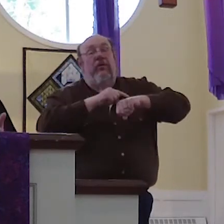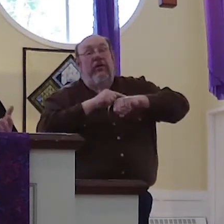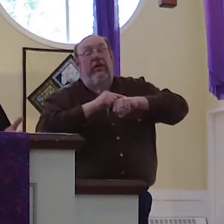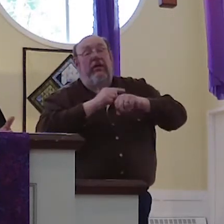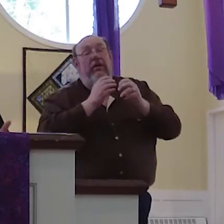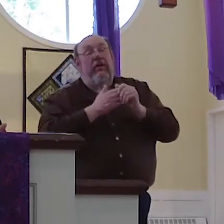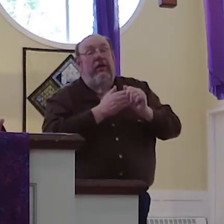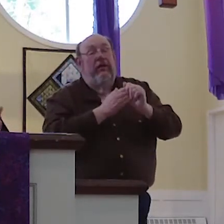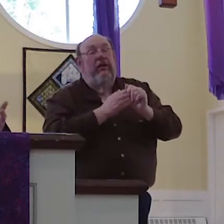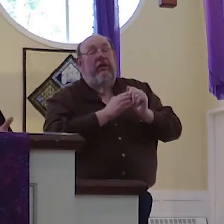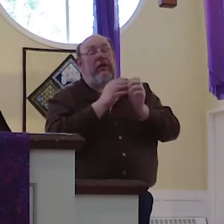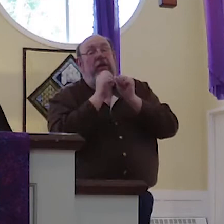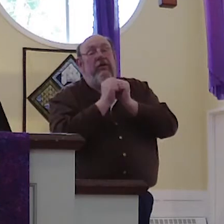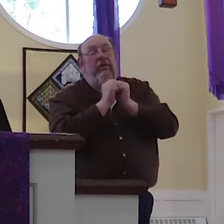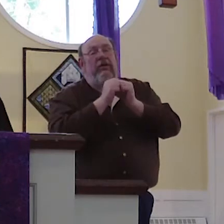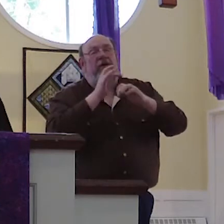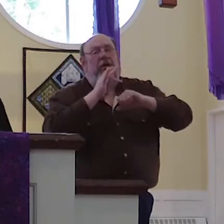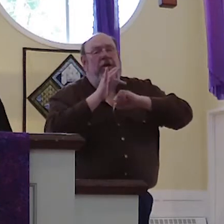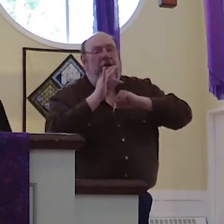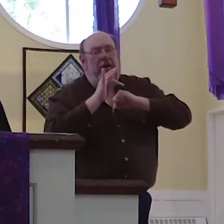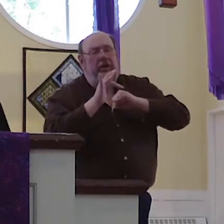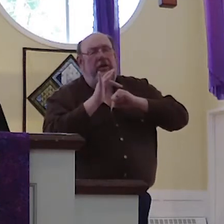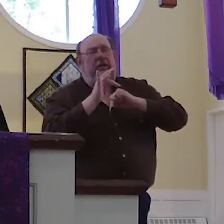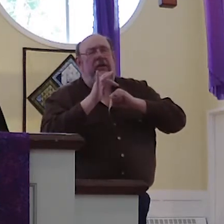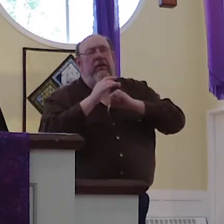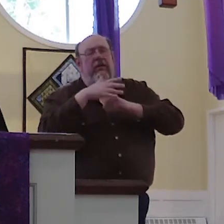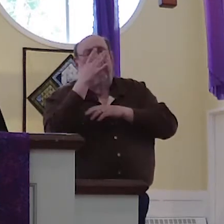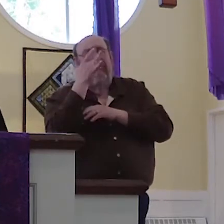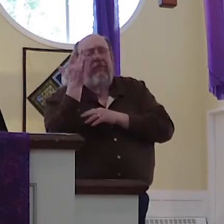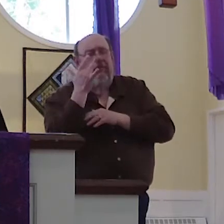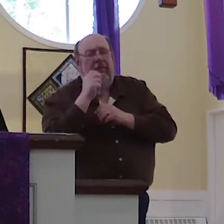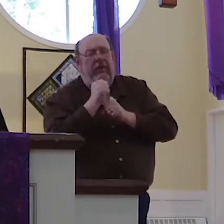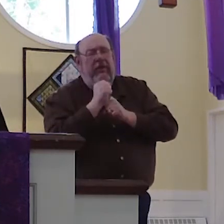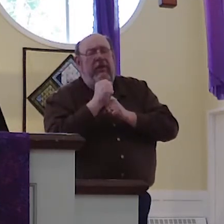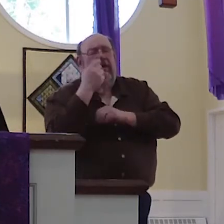on and I blanked at, "Give us this day our daily bread."